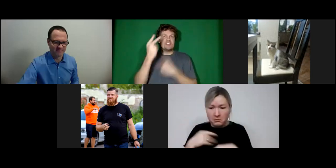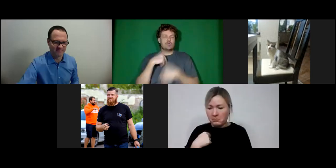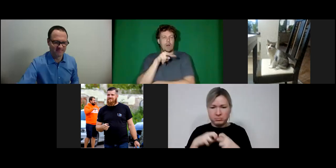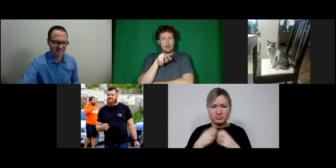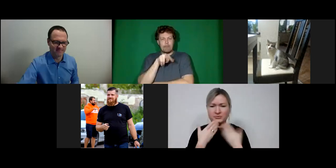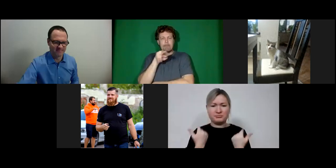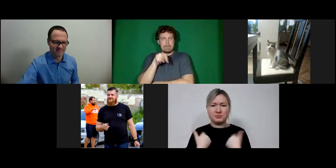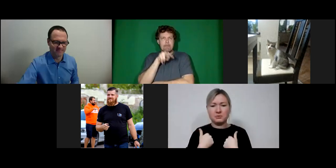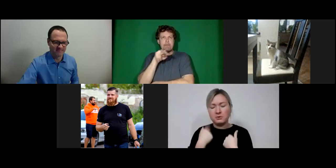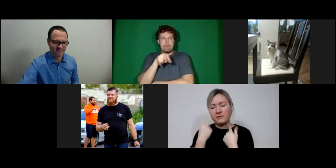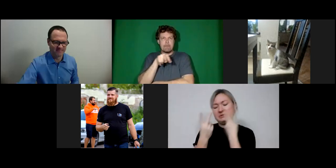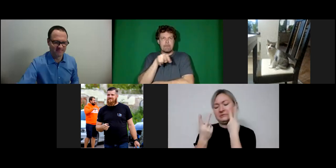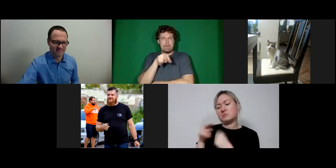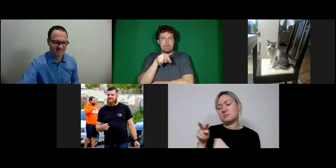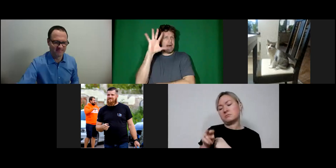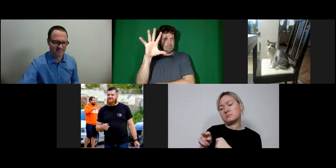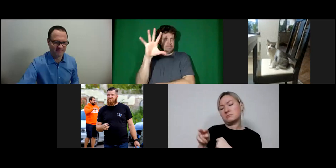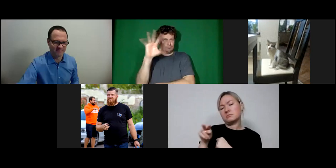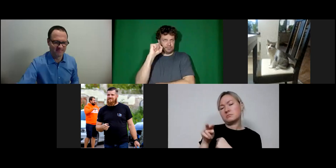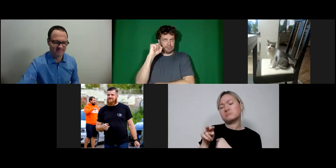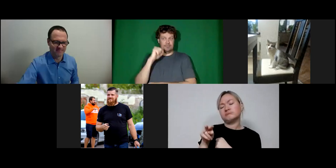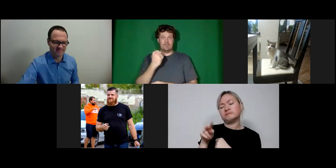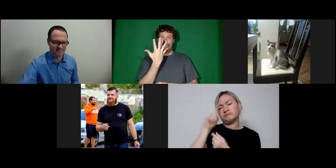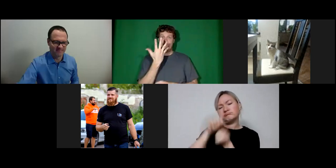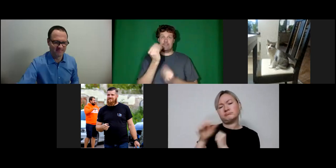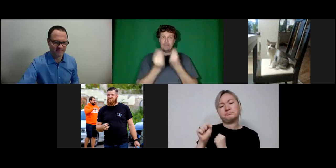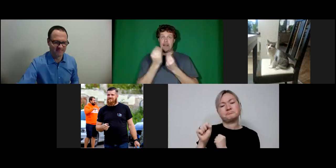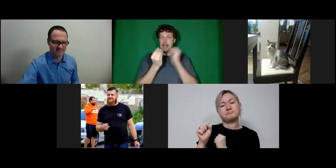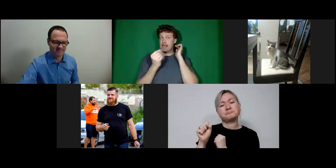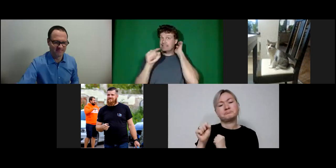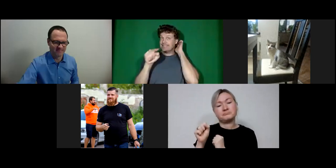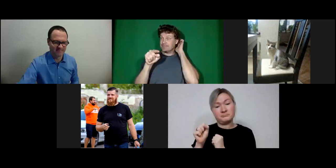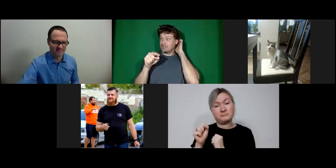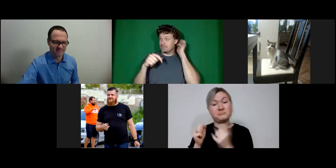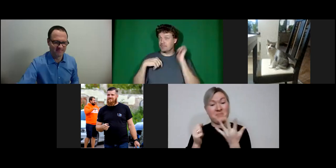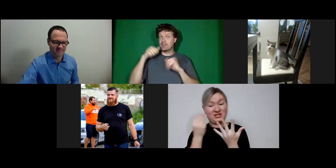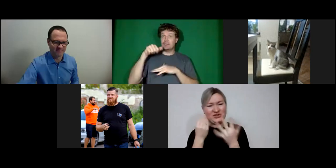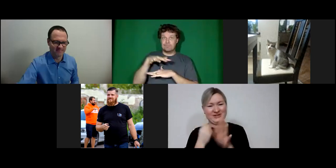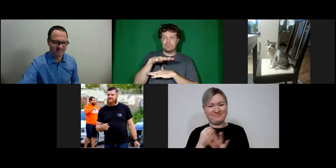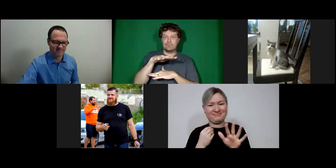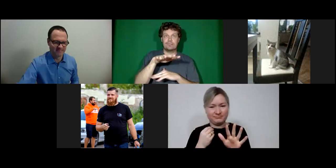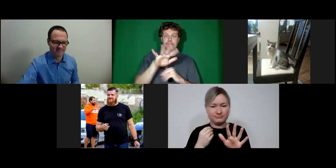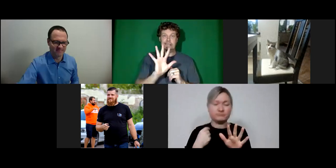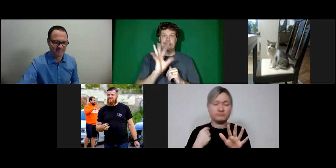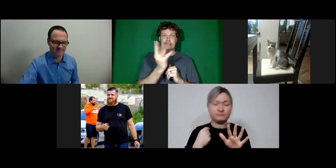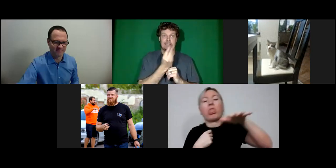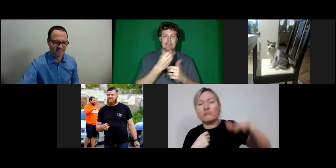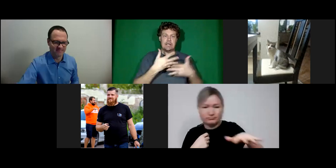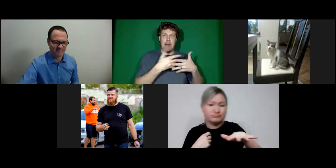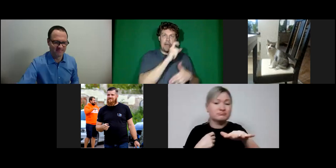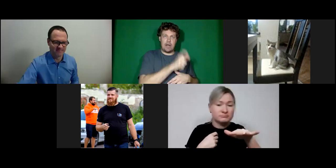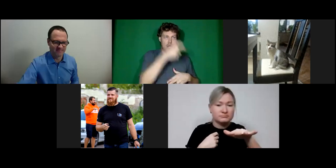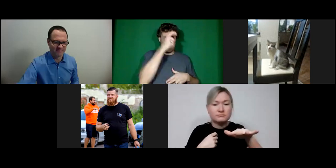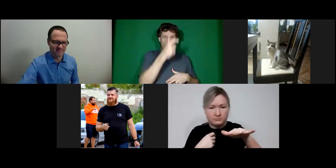plays, and I couldn't hear it anyways, but I was looking at what was happening visually. And so I saw that during this play, there were